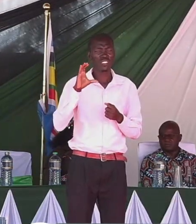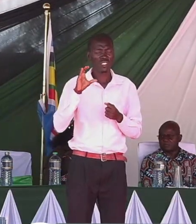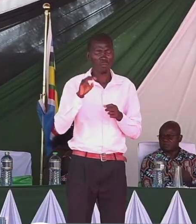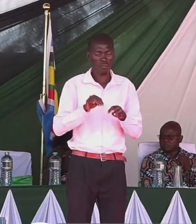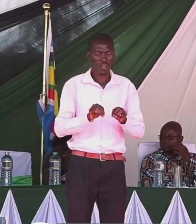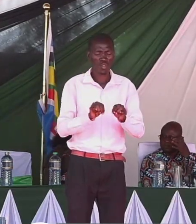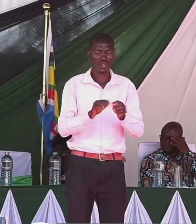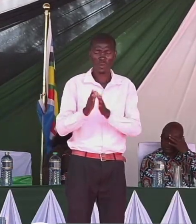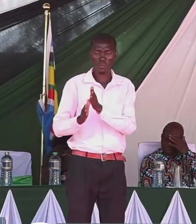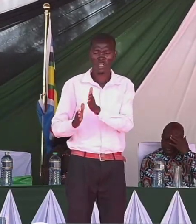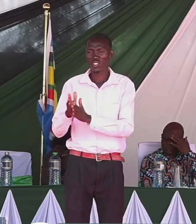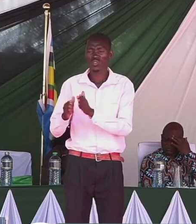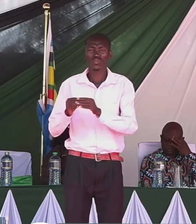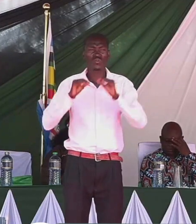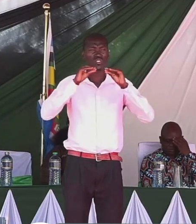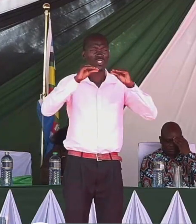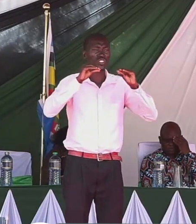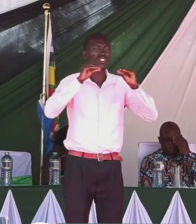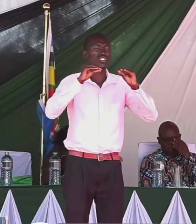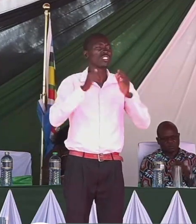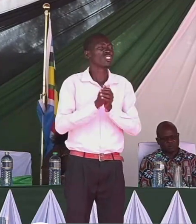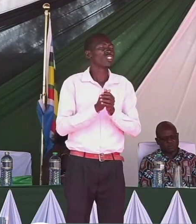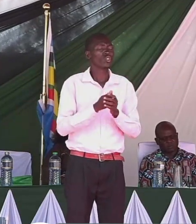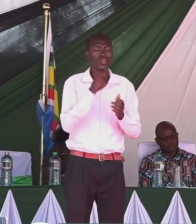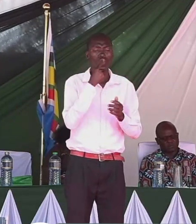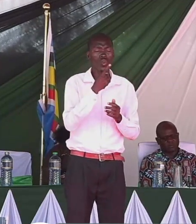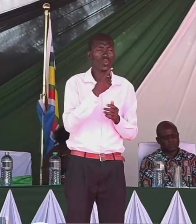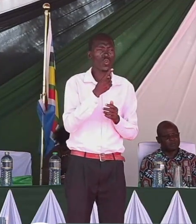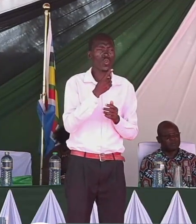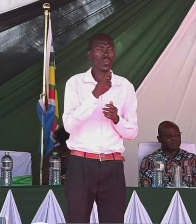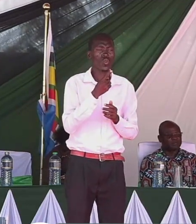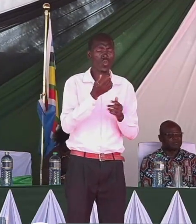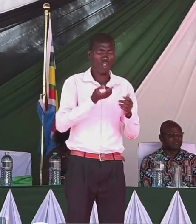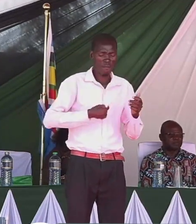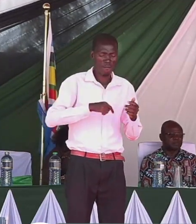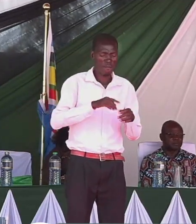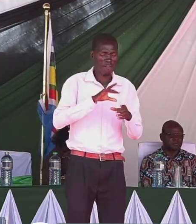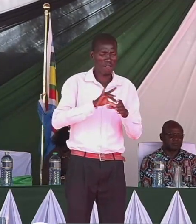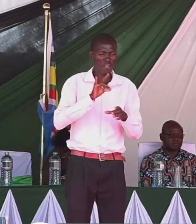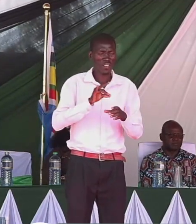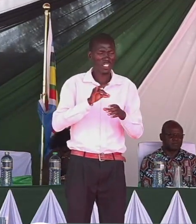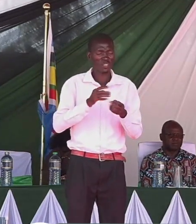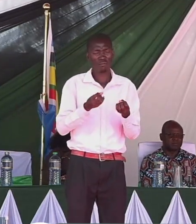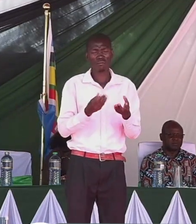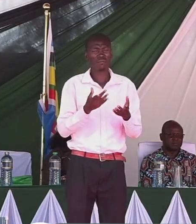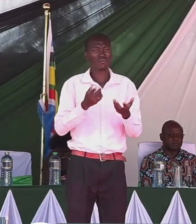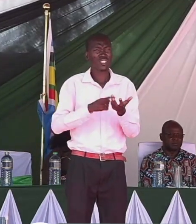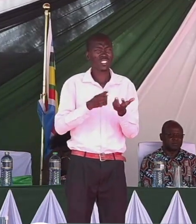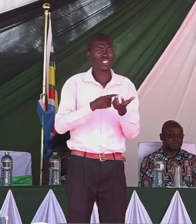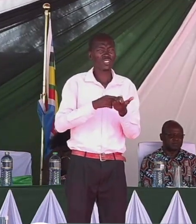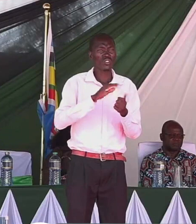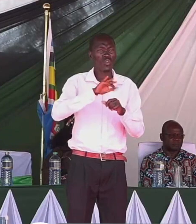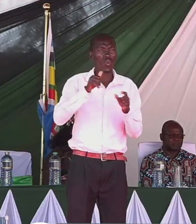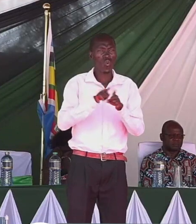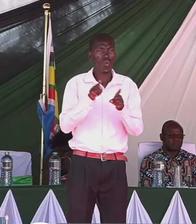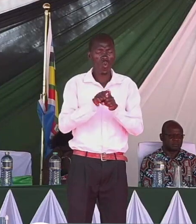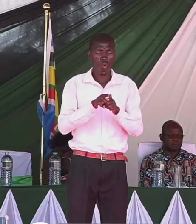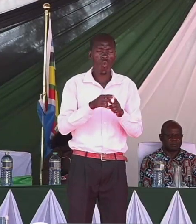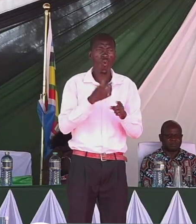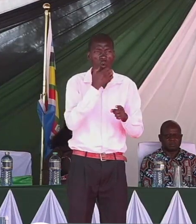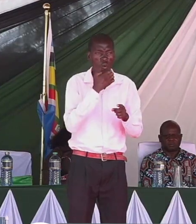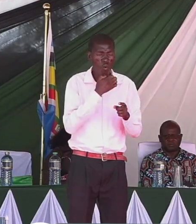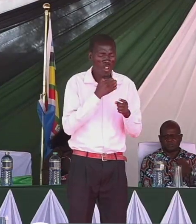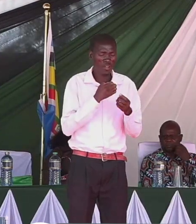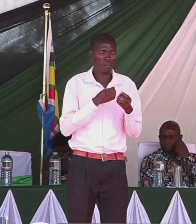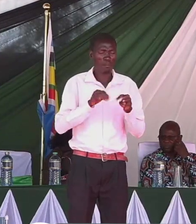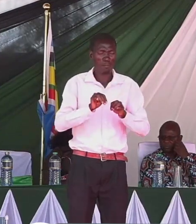preparation in teaching. So we found out that quite a number of them are fixated in the old methods.